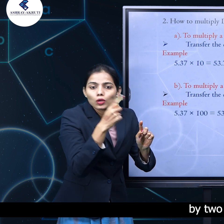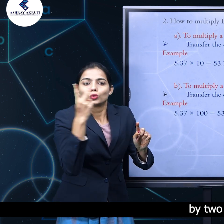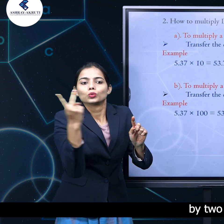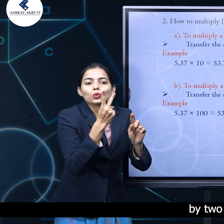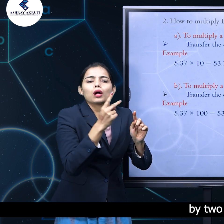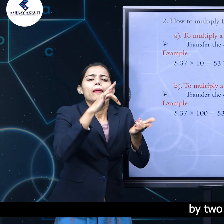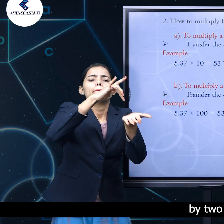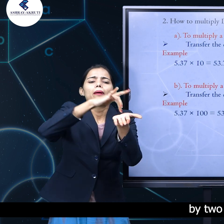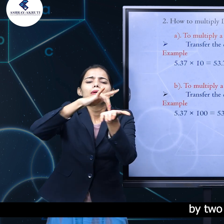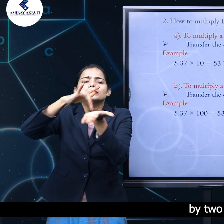two places.